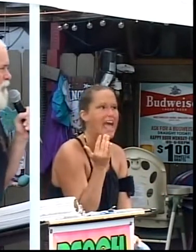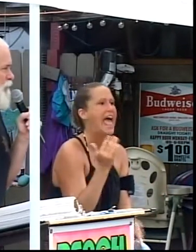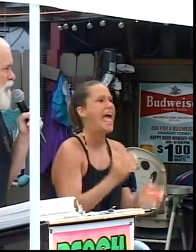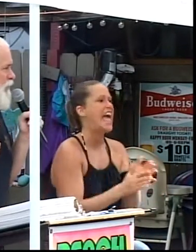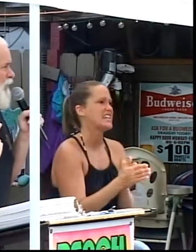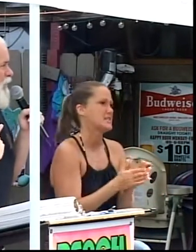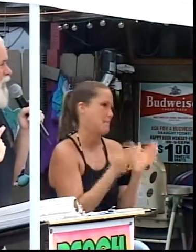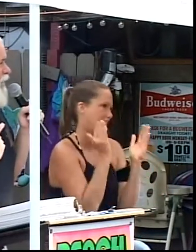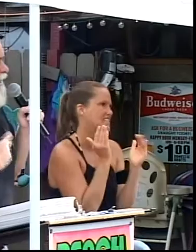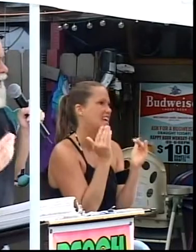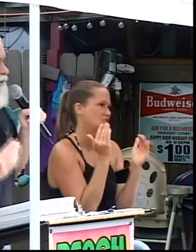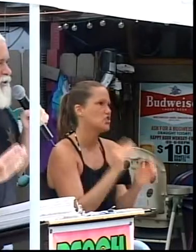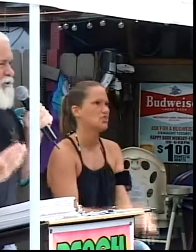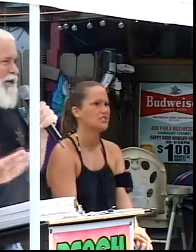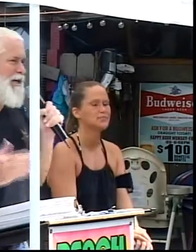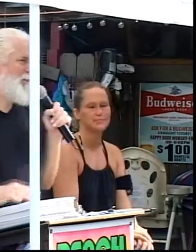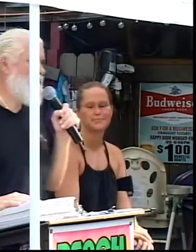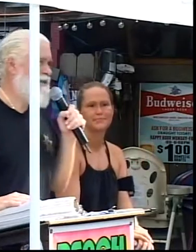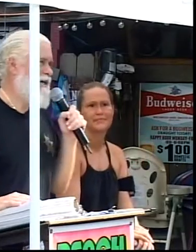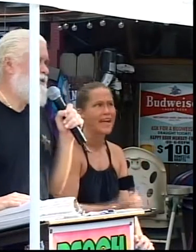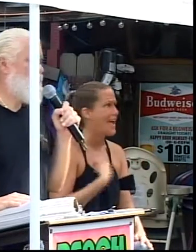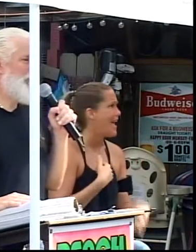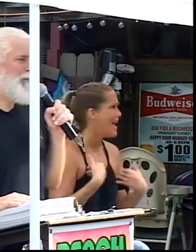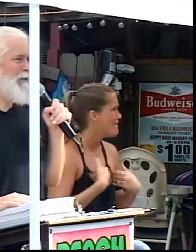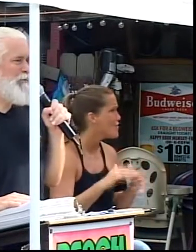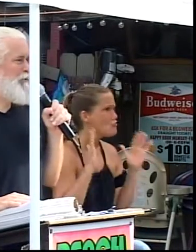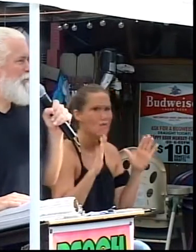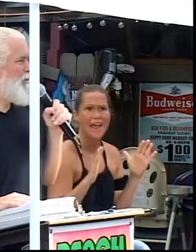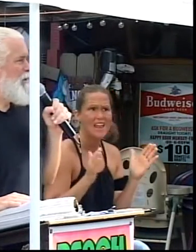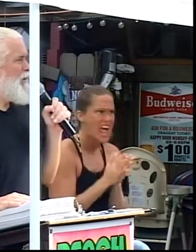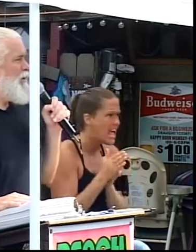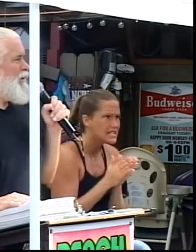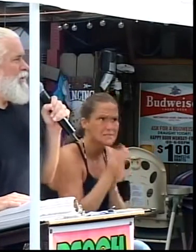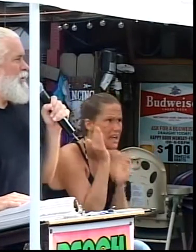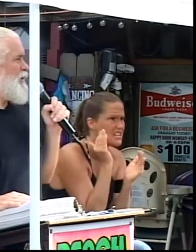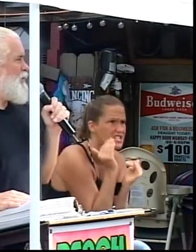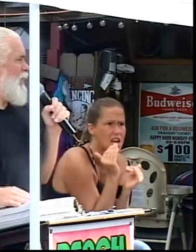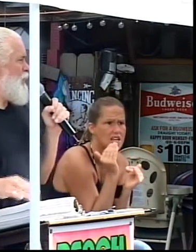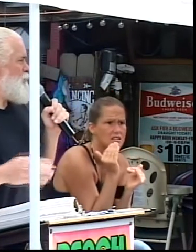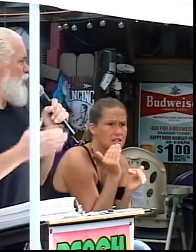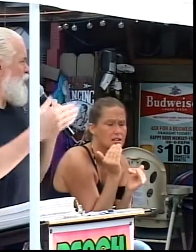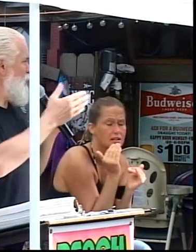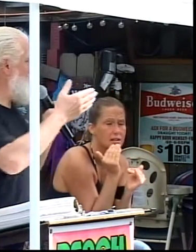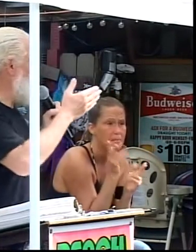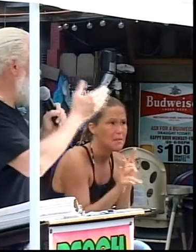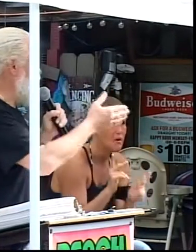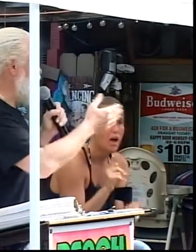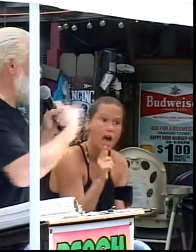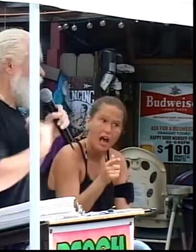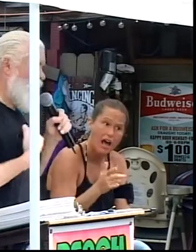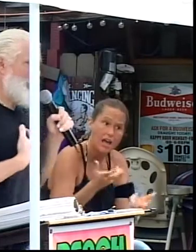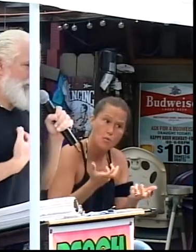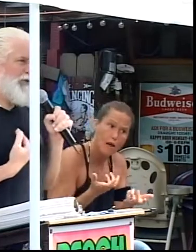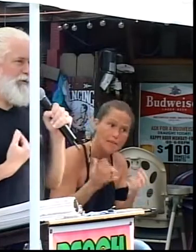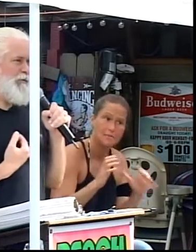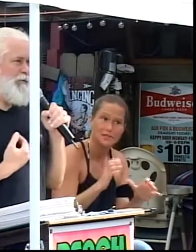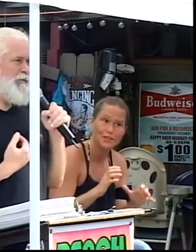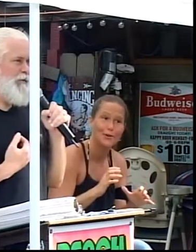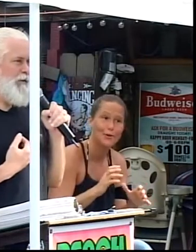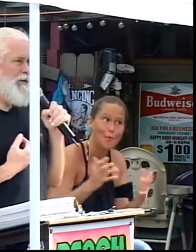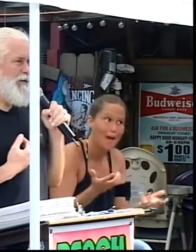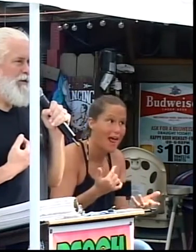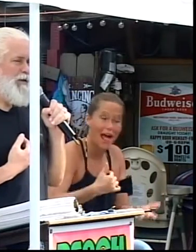expectations. And I had these great expectations for people because I expected them to do what I would